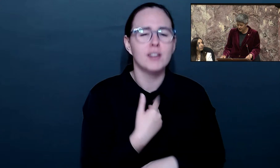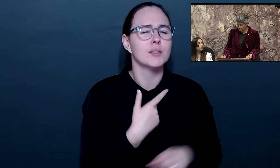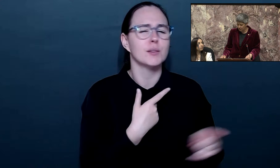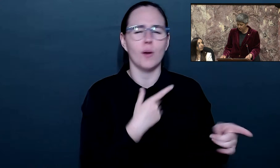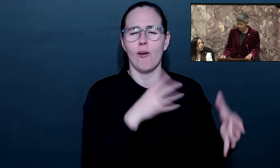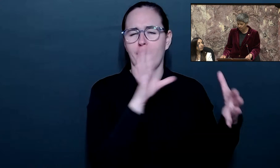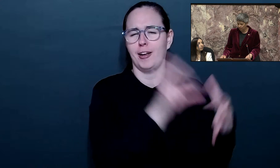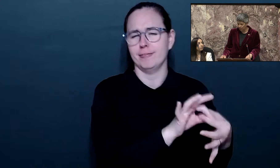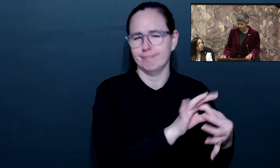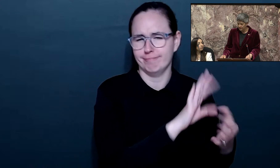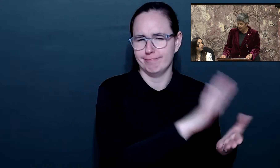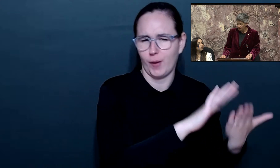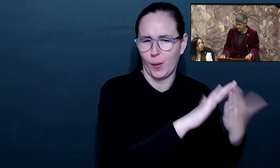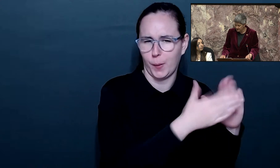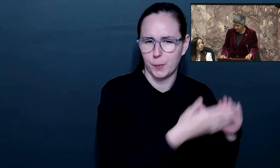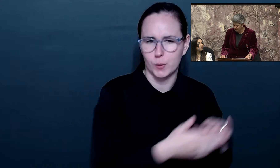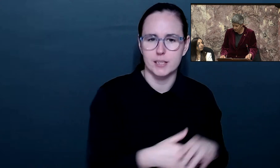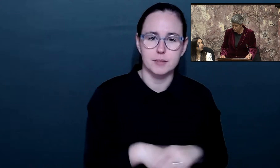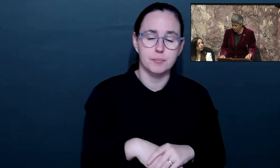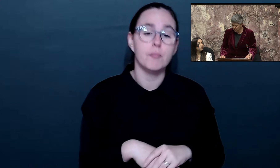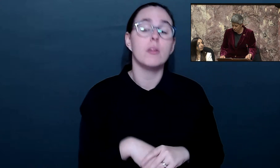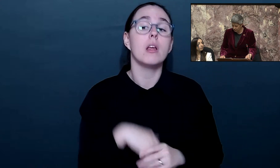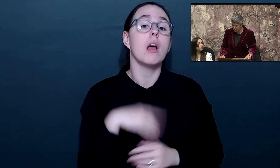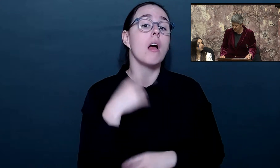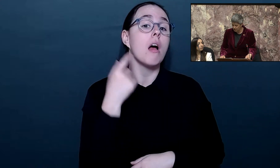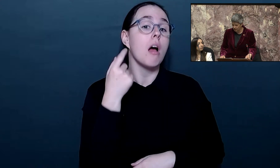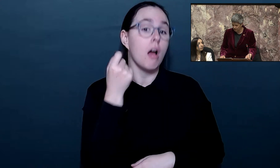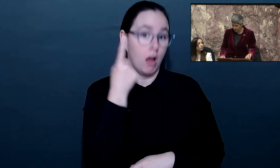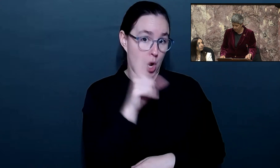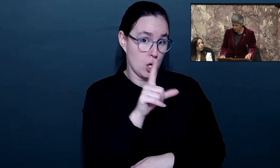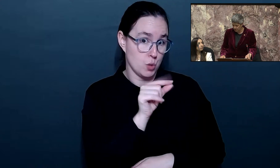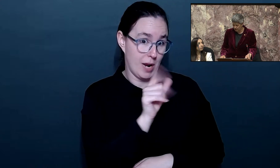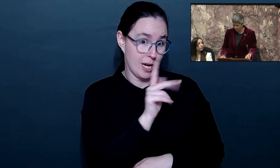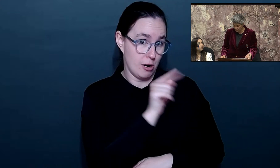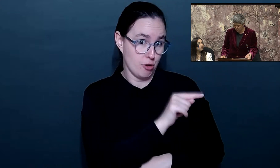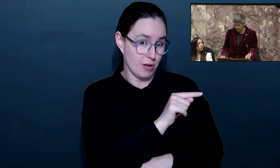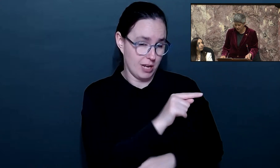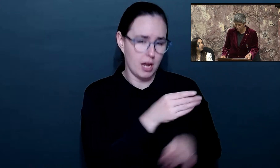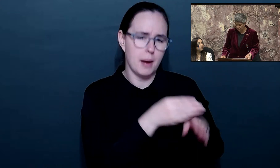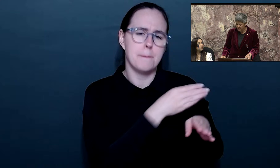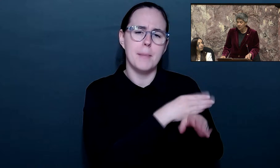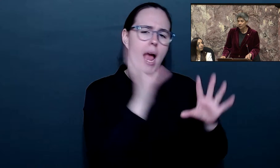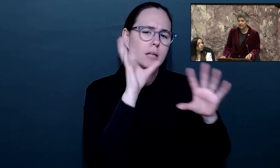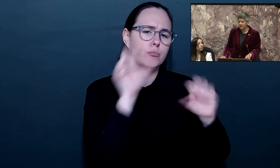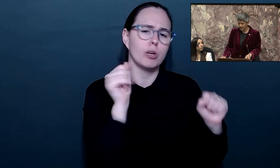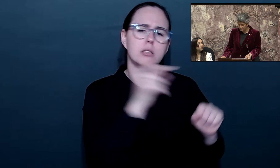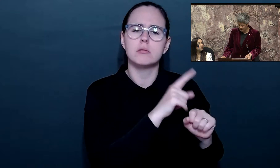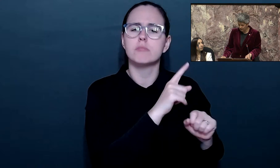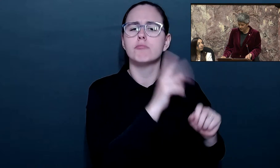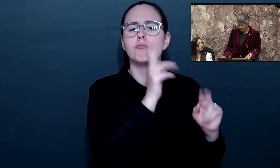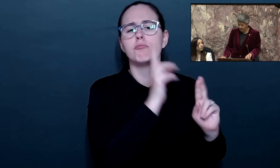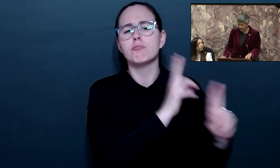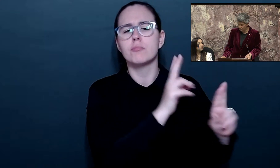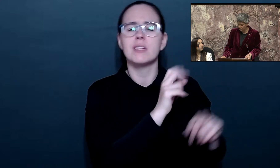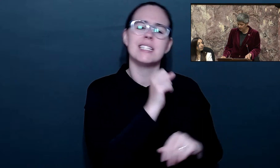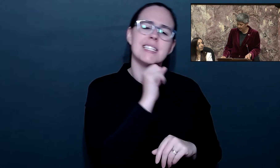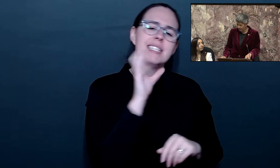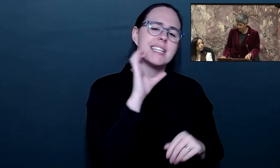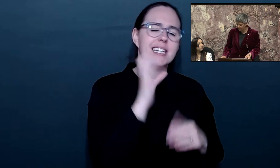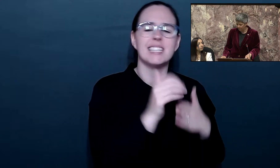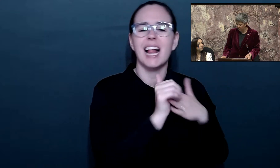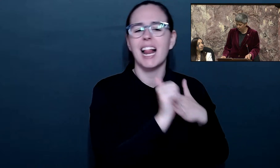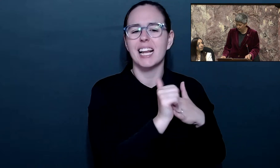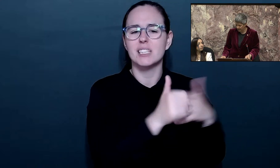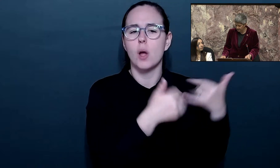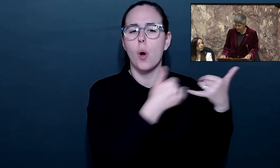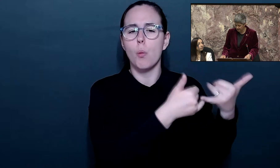with the Seniors Leadership Award by the Simon Fraser University Gerontology Research Centre, recognizing her dedication to